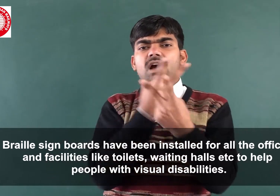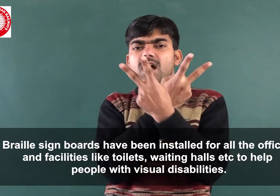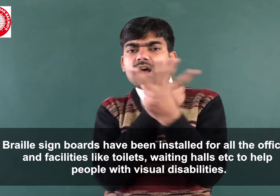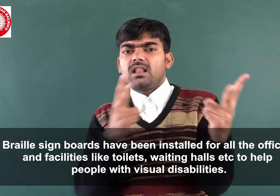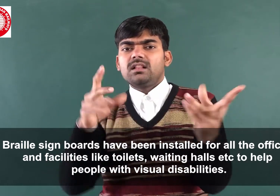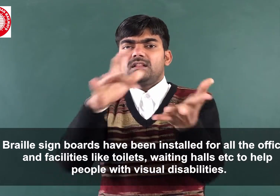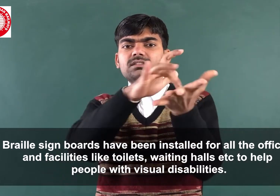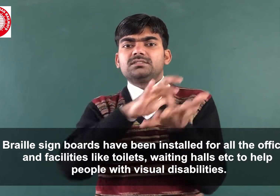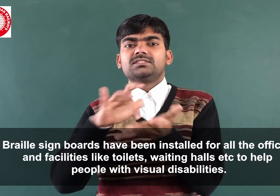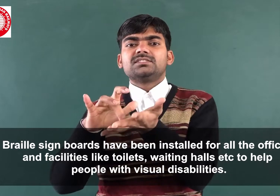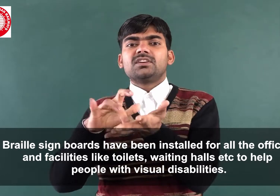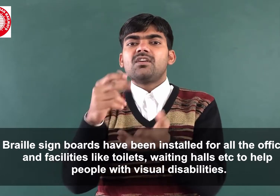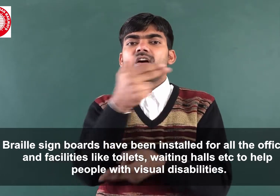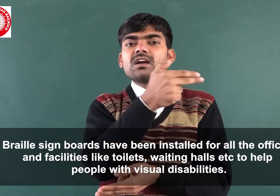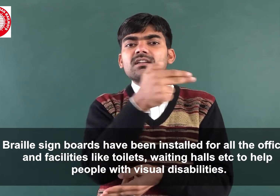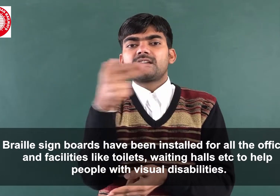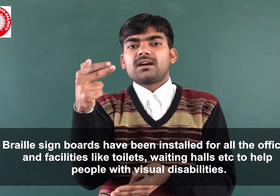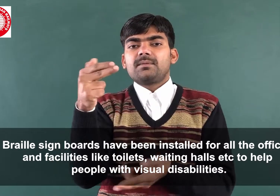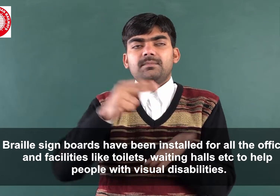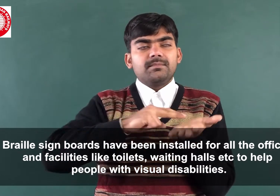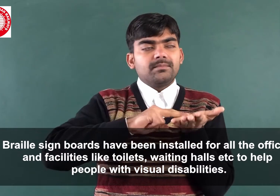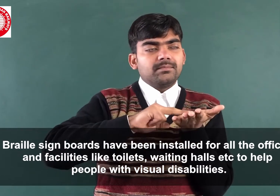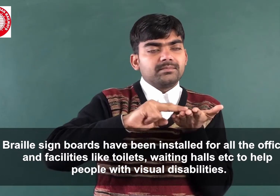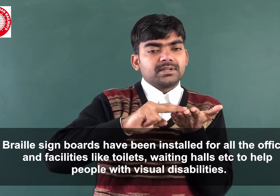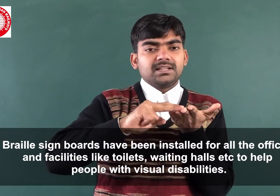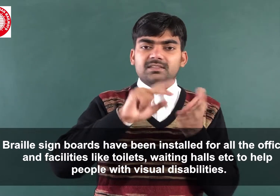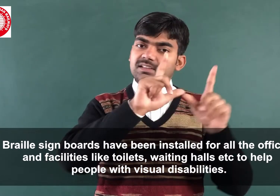halls, etc. to help people with visual disabilities.